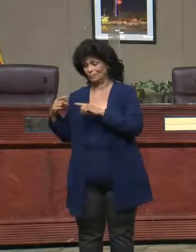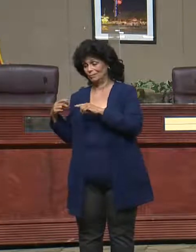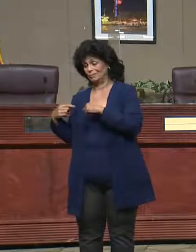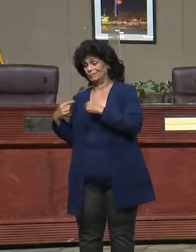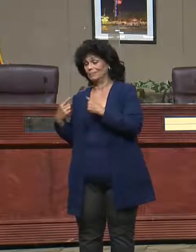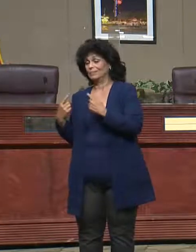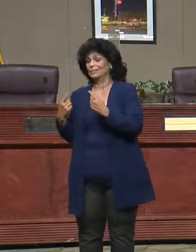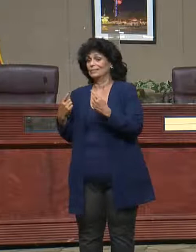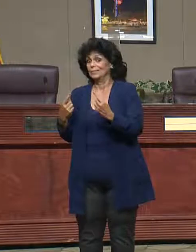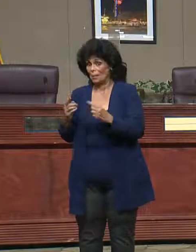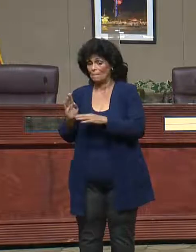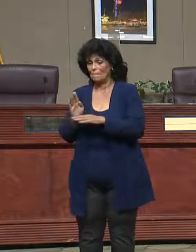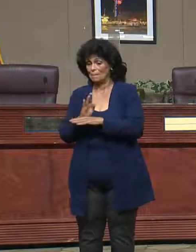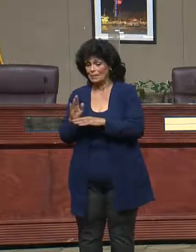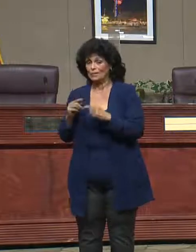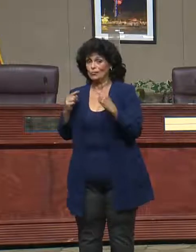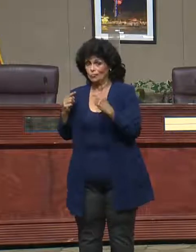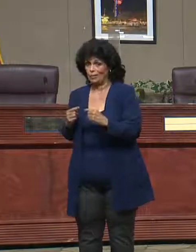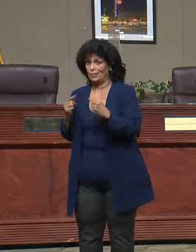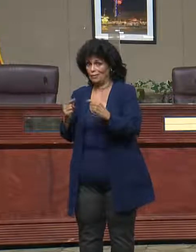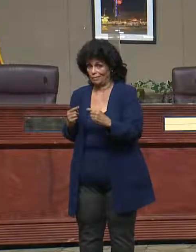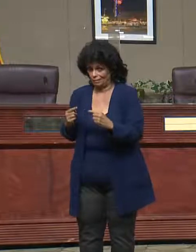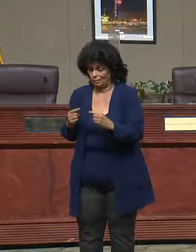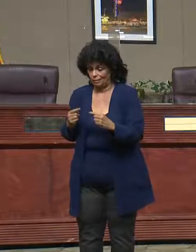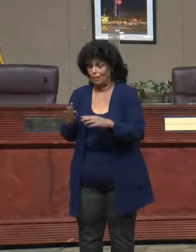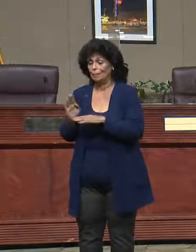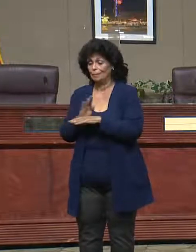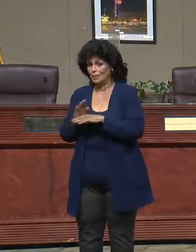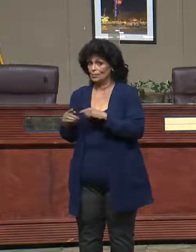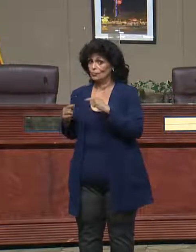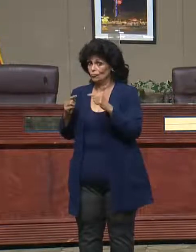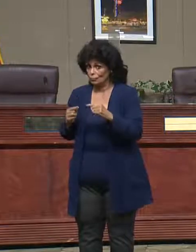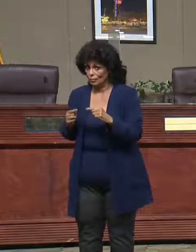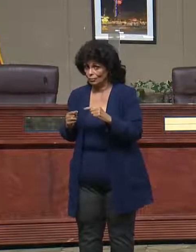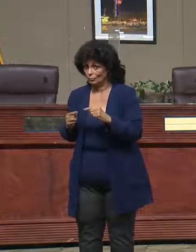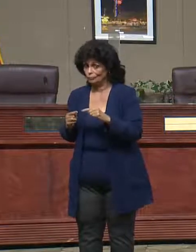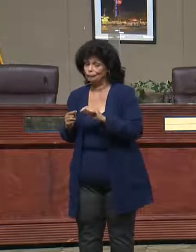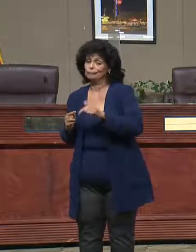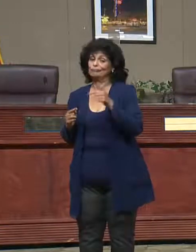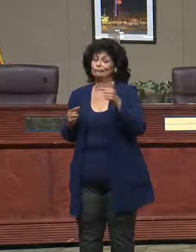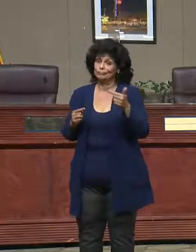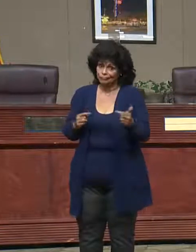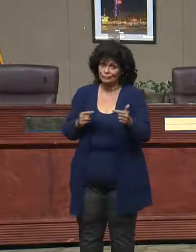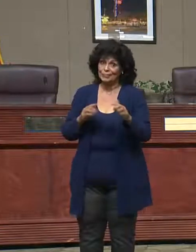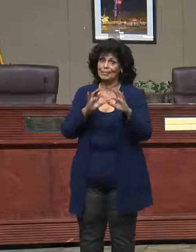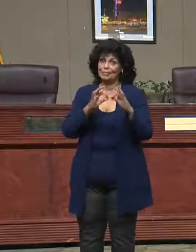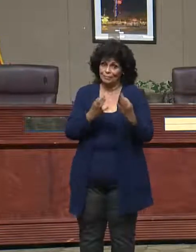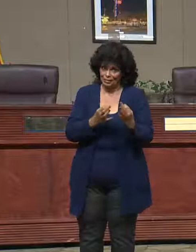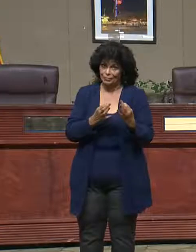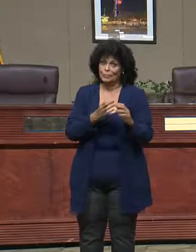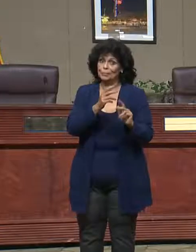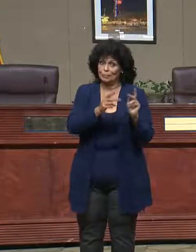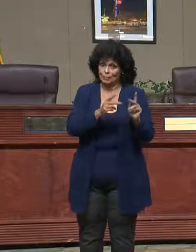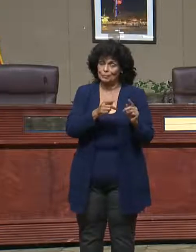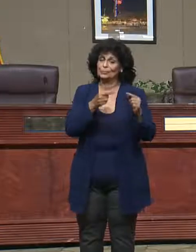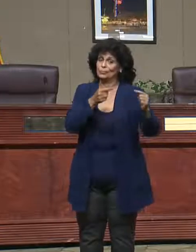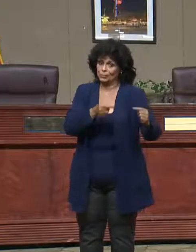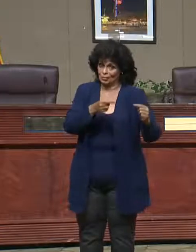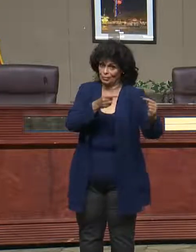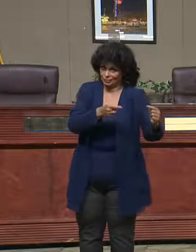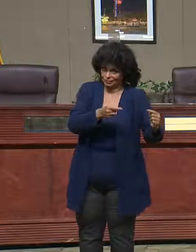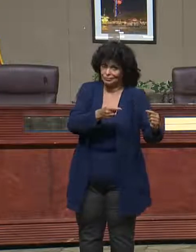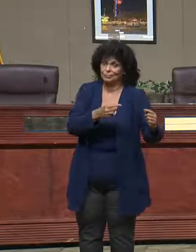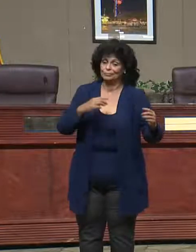struggle. If they struggle, families and individuals will continue to struggle. And we have to